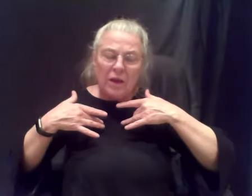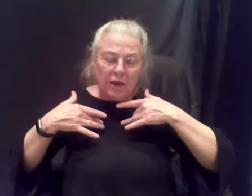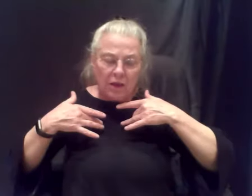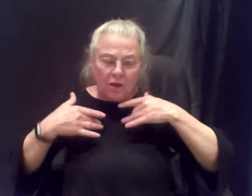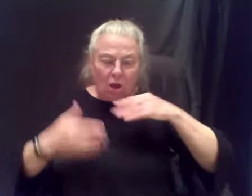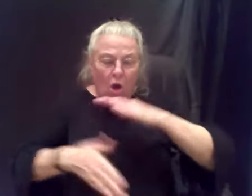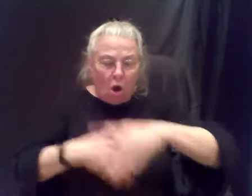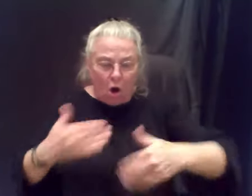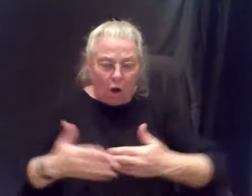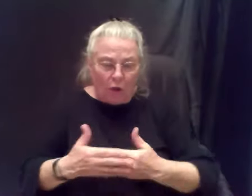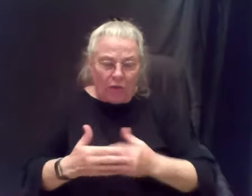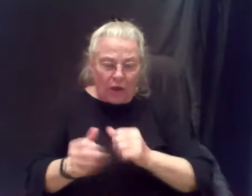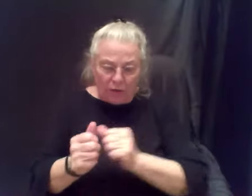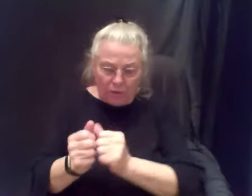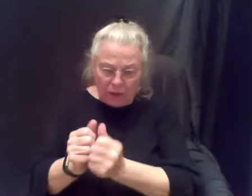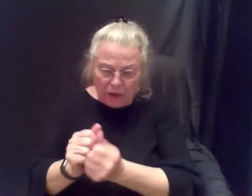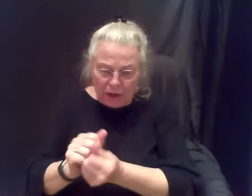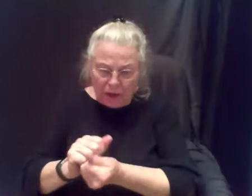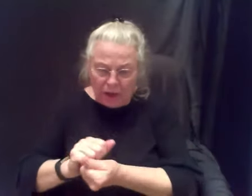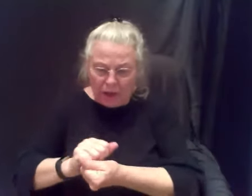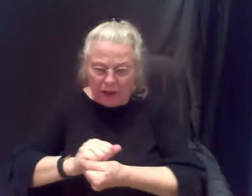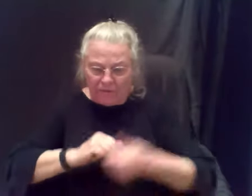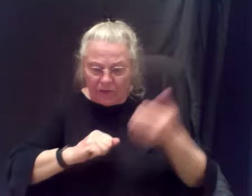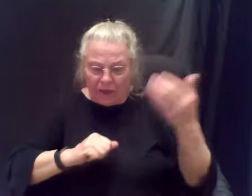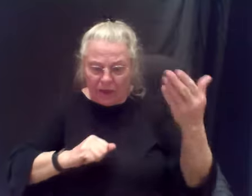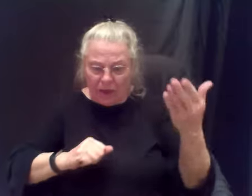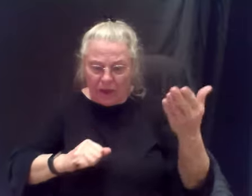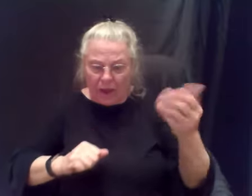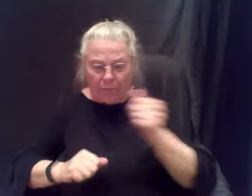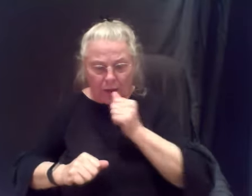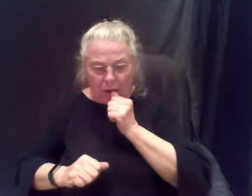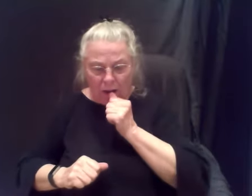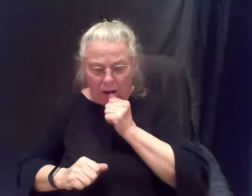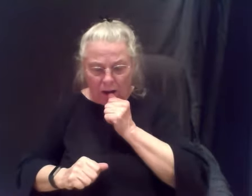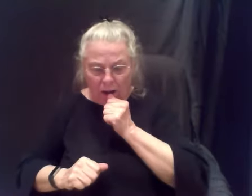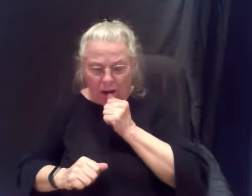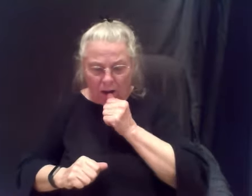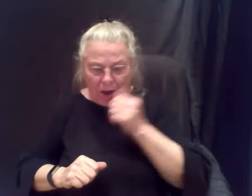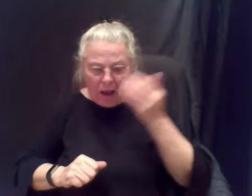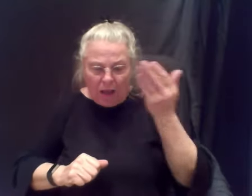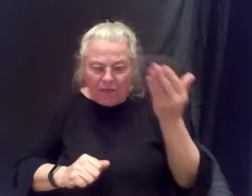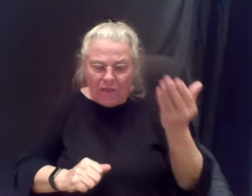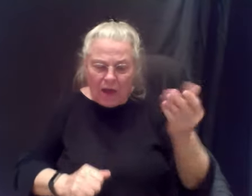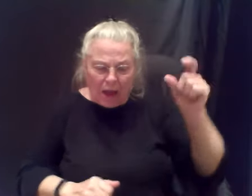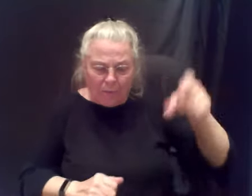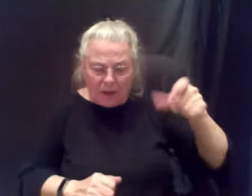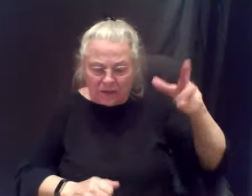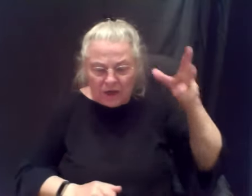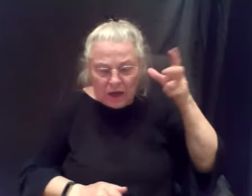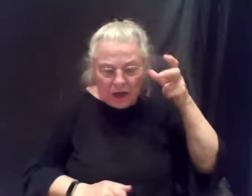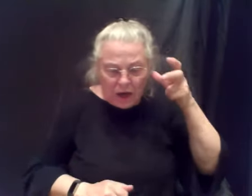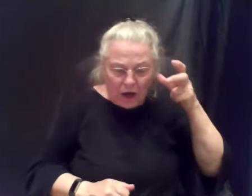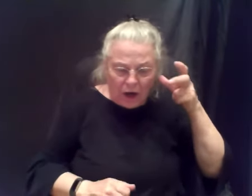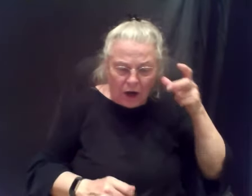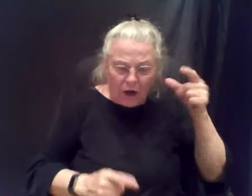feel all the grief they bear. They must hear